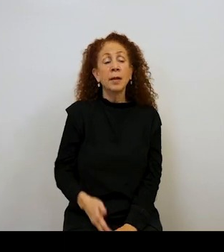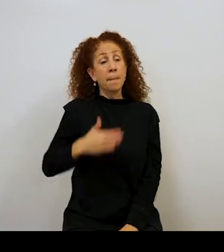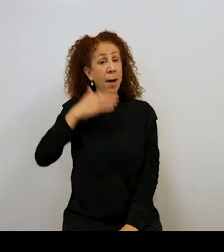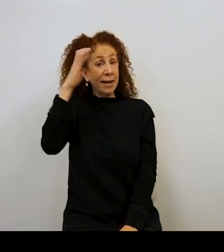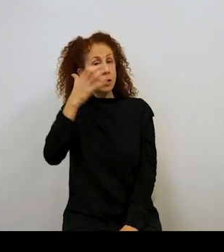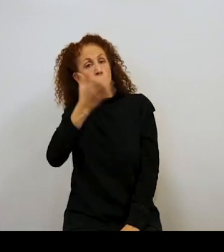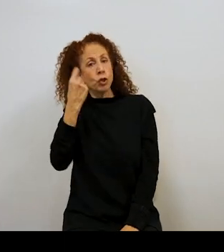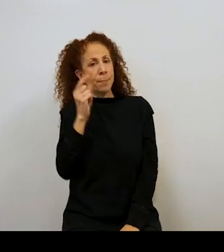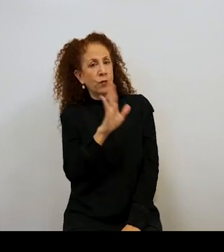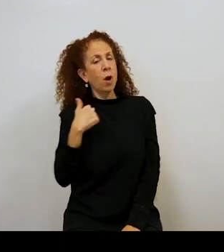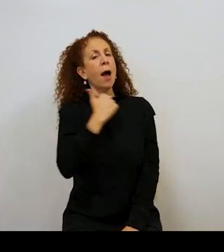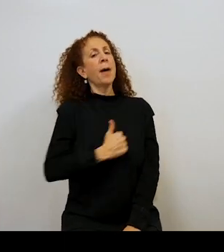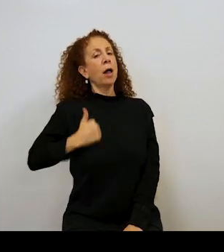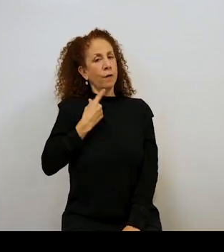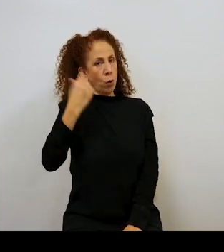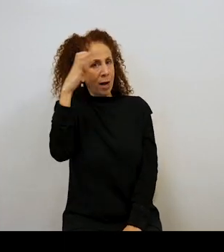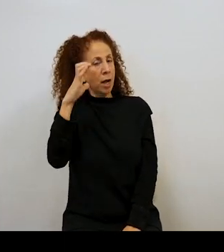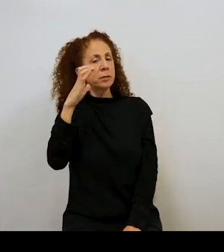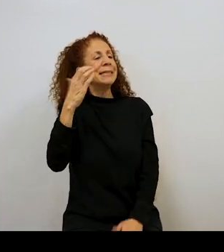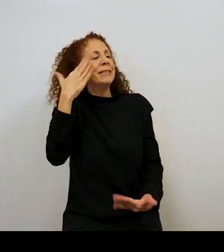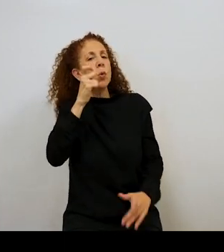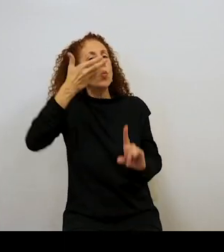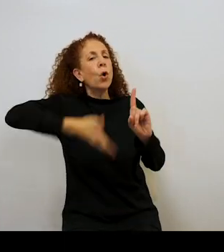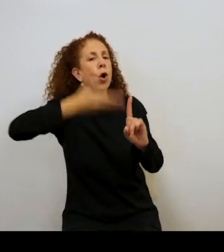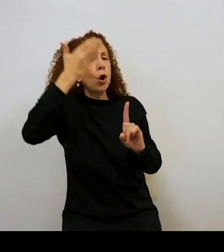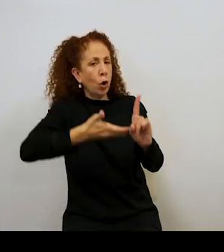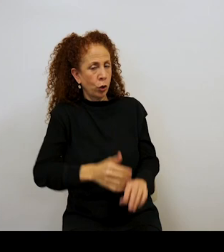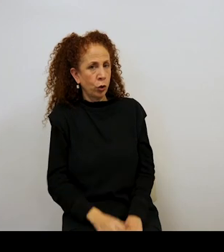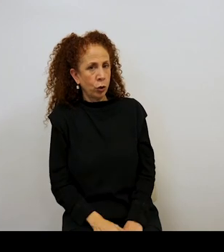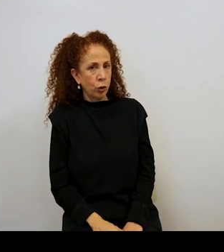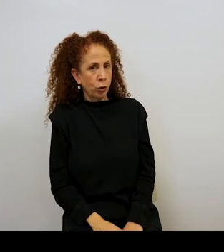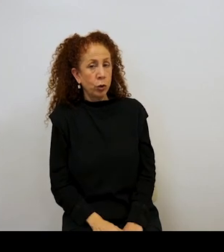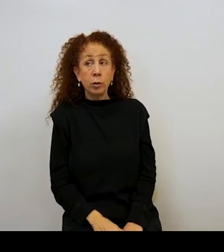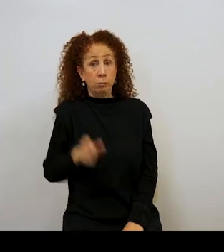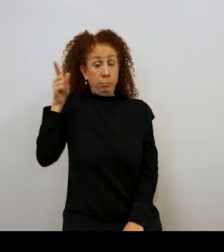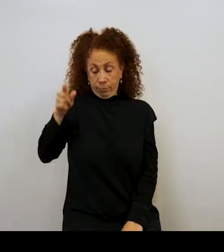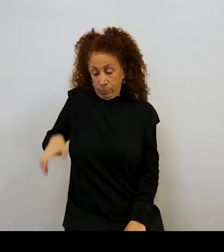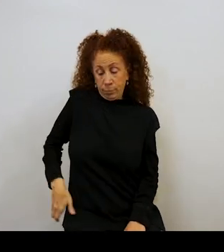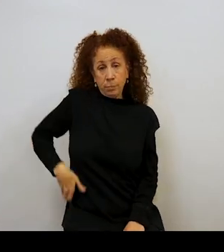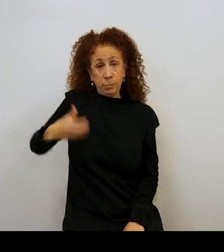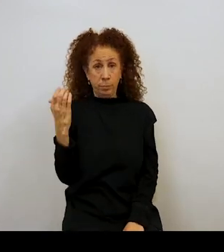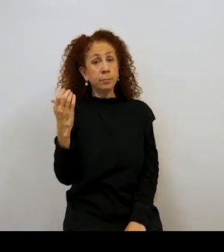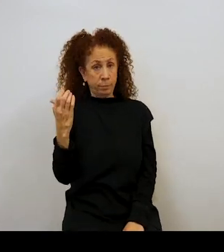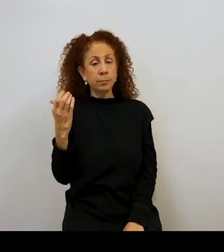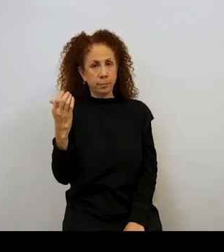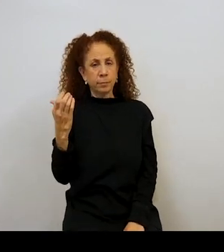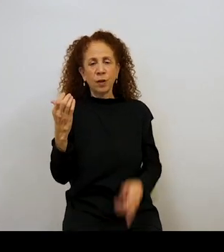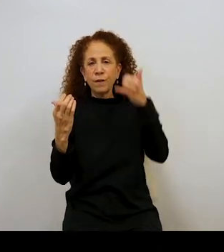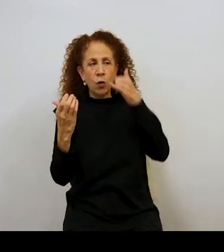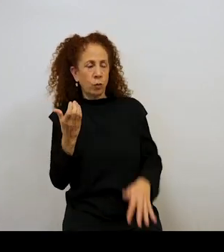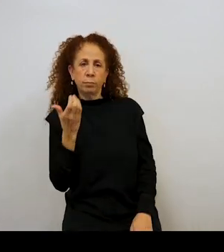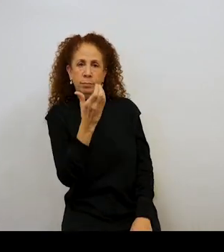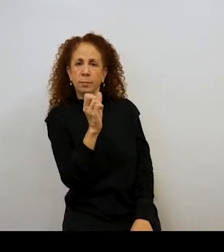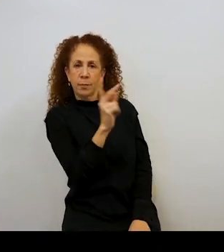of yours. I apologize. He didn't realize who you were." He reached into a pocket of his combat trousers and handed